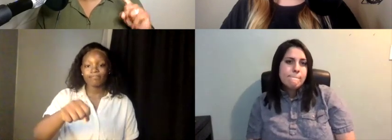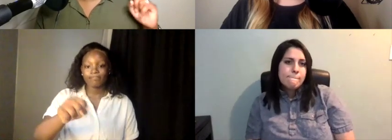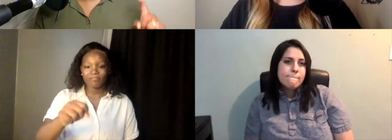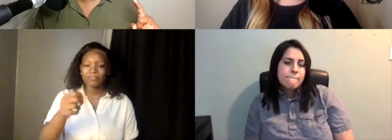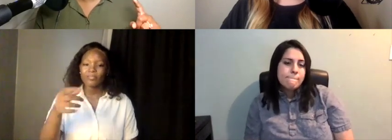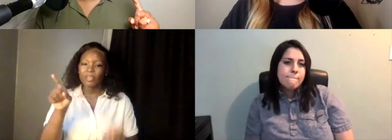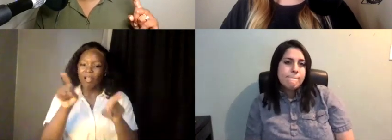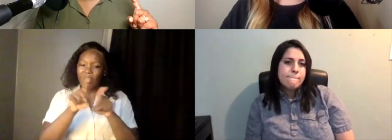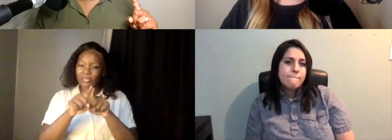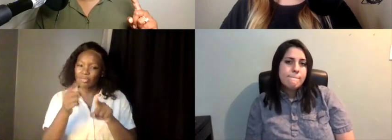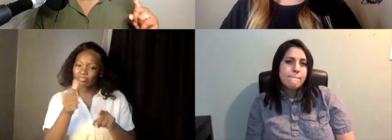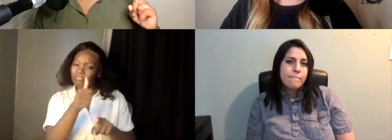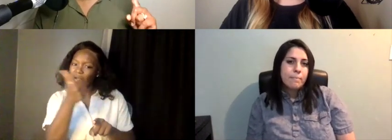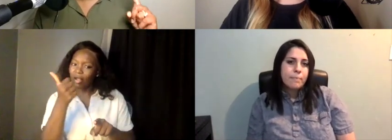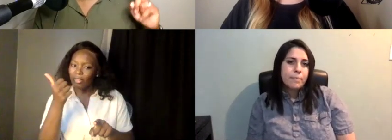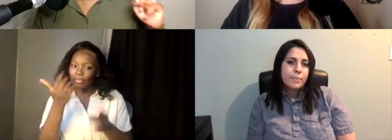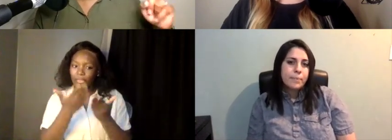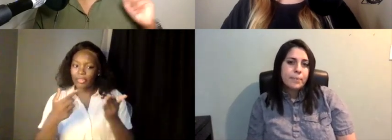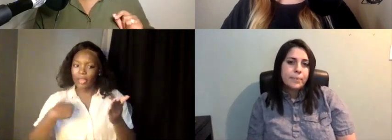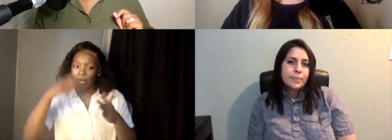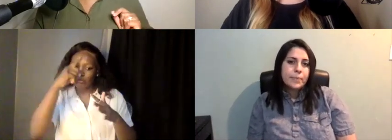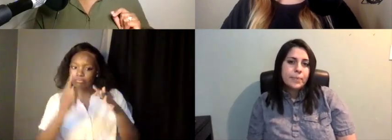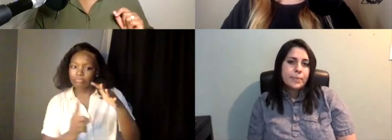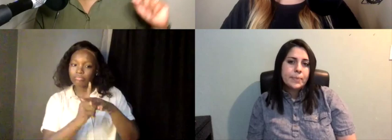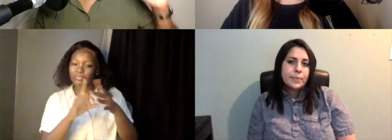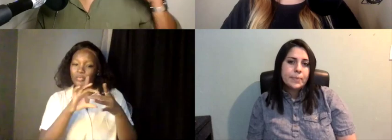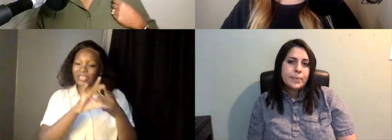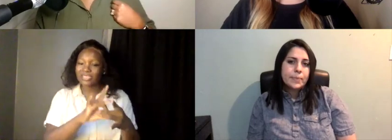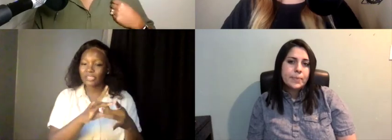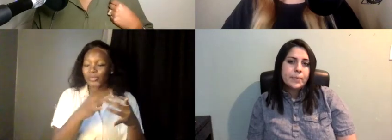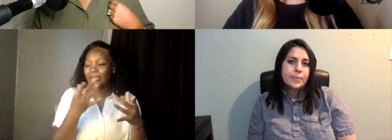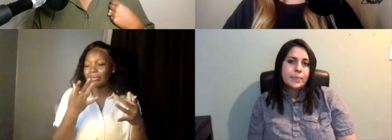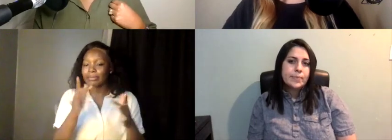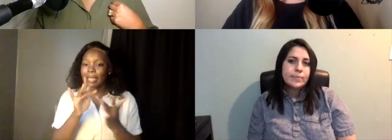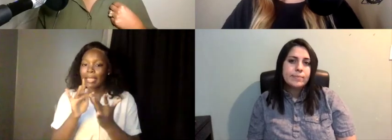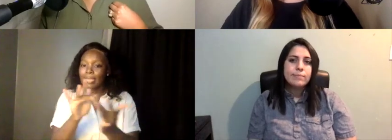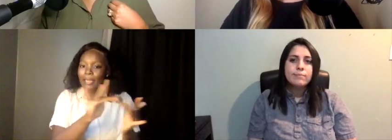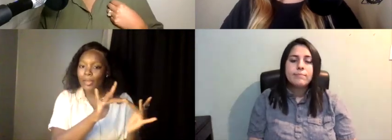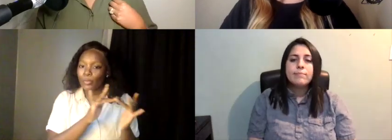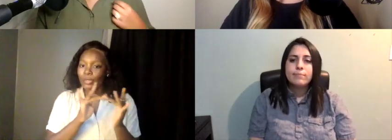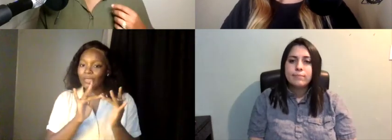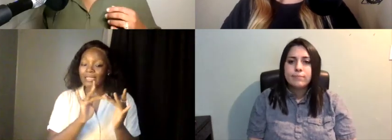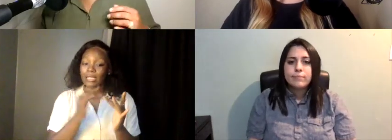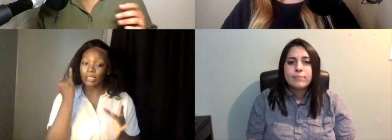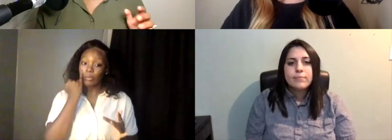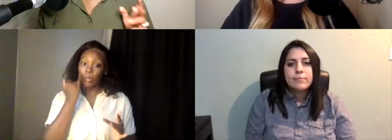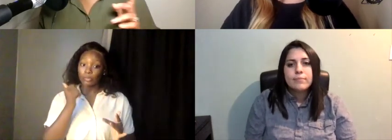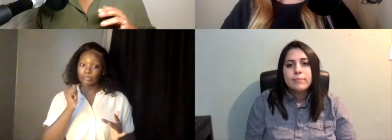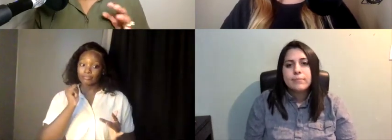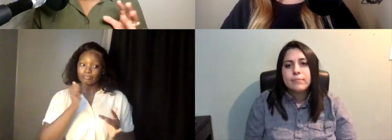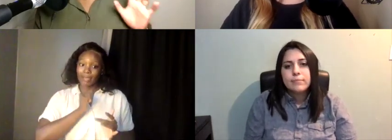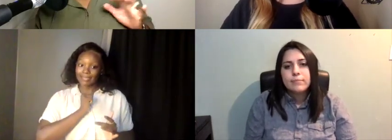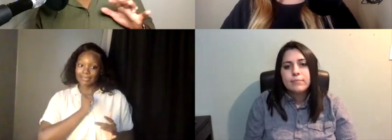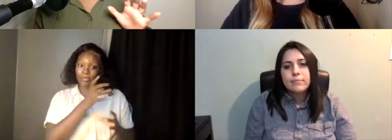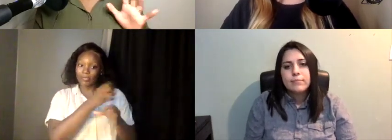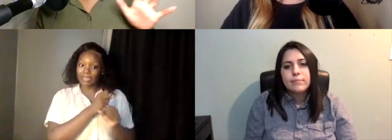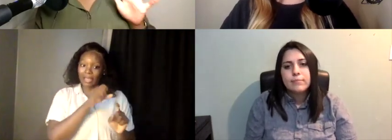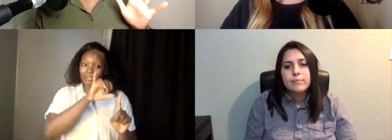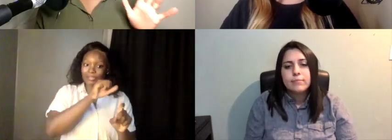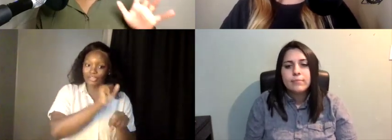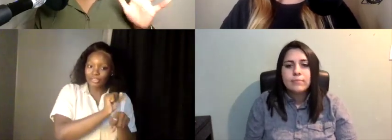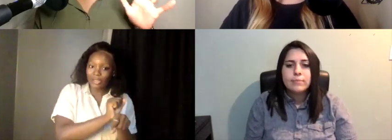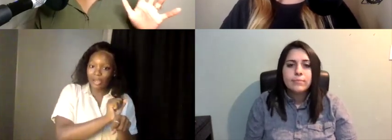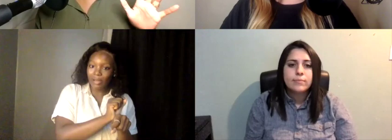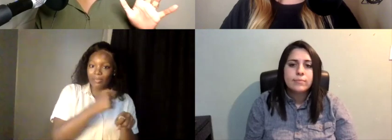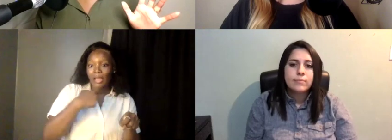with, like, the networking idea that, like, if I got it, you know, if I got this job because I had to wiggle my way through and jump through all these hoops